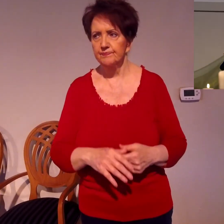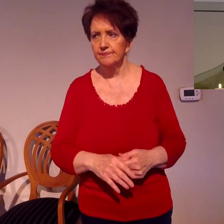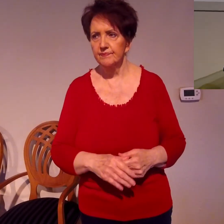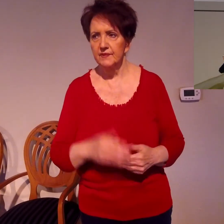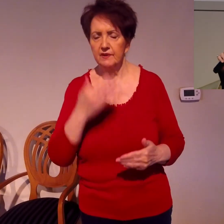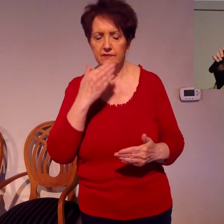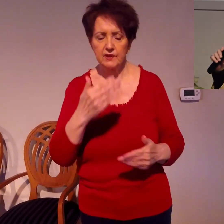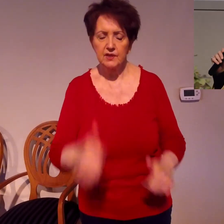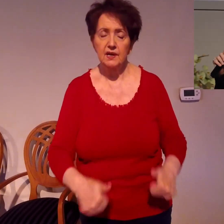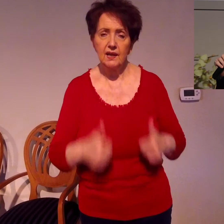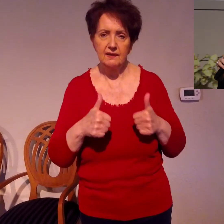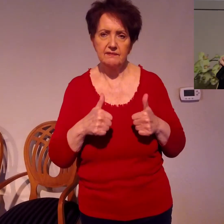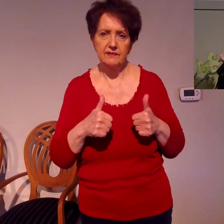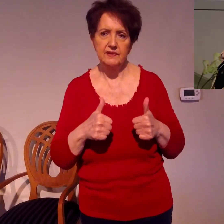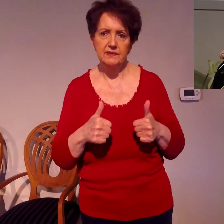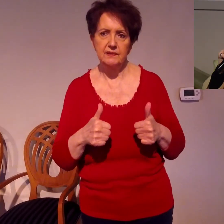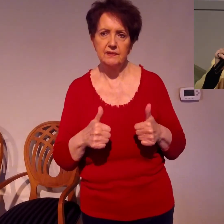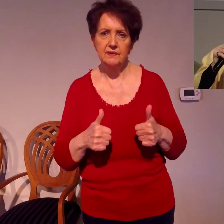good life.